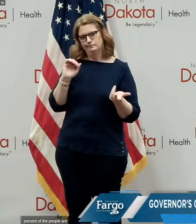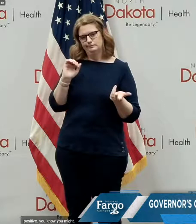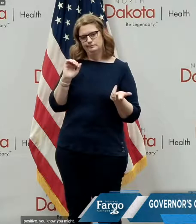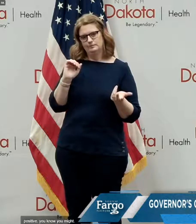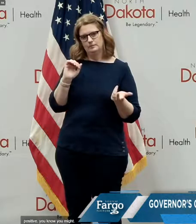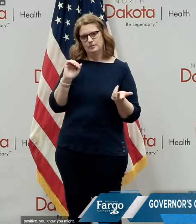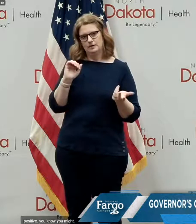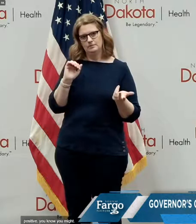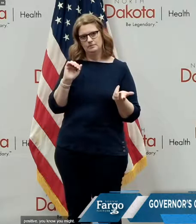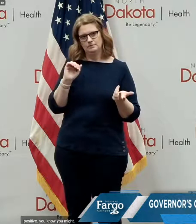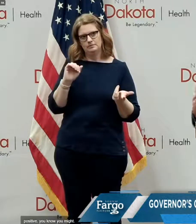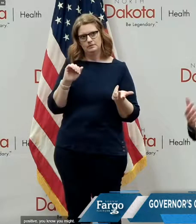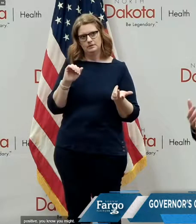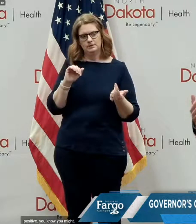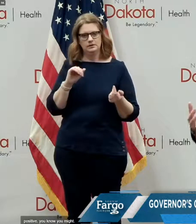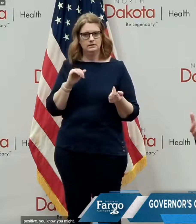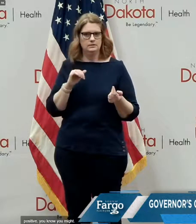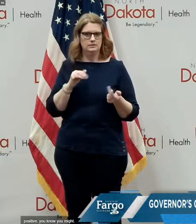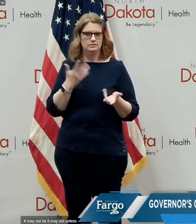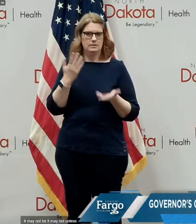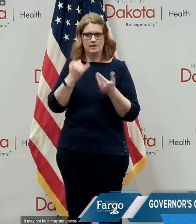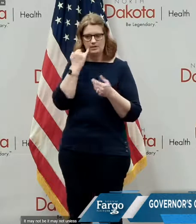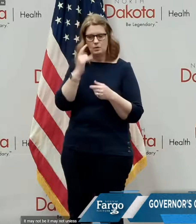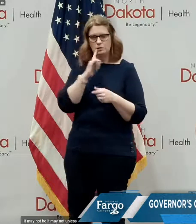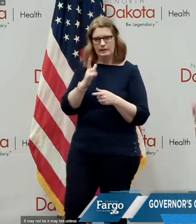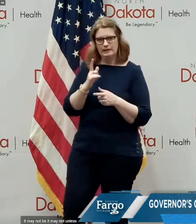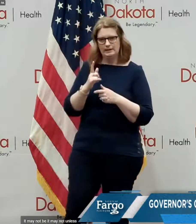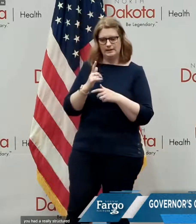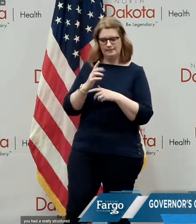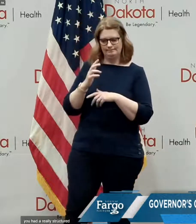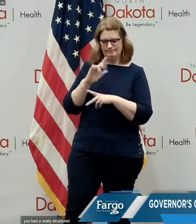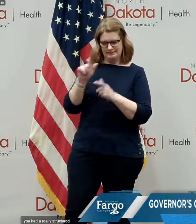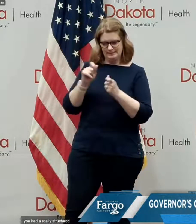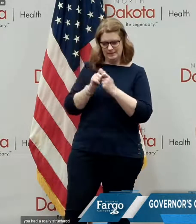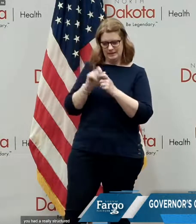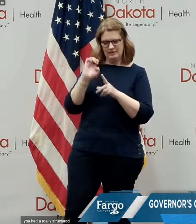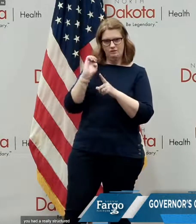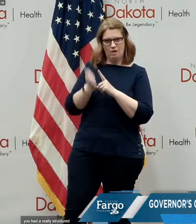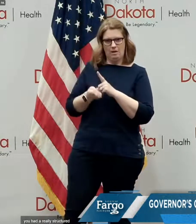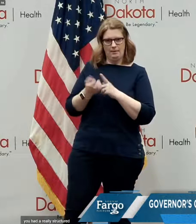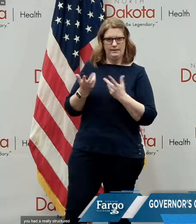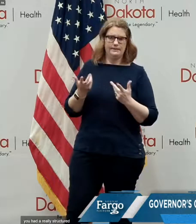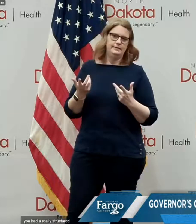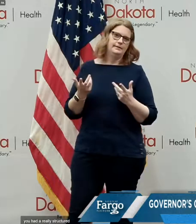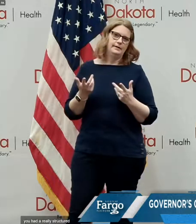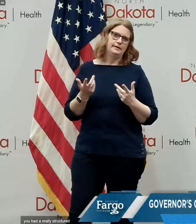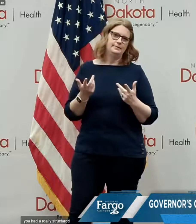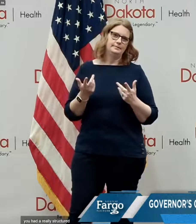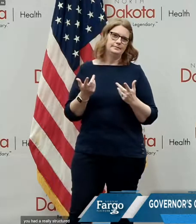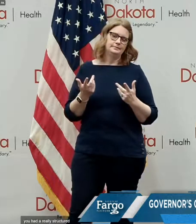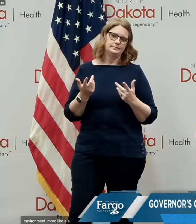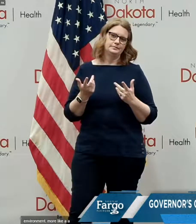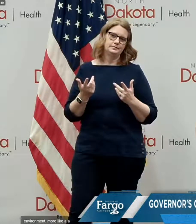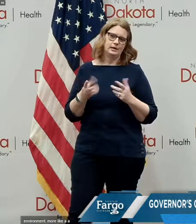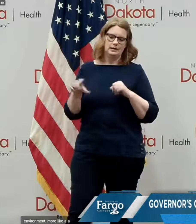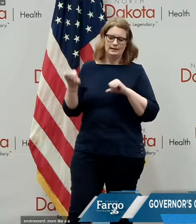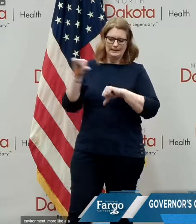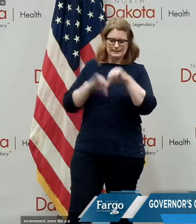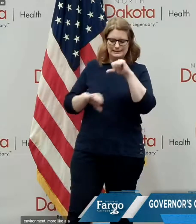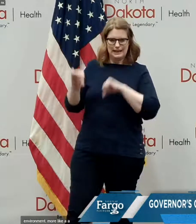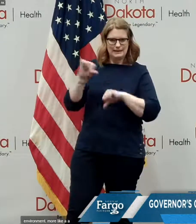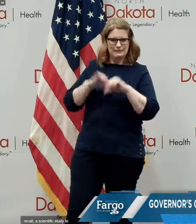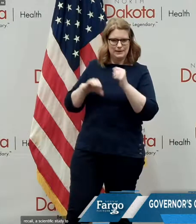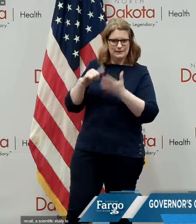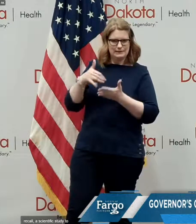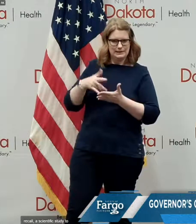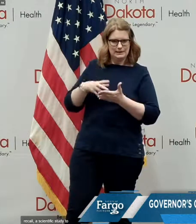It may not, unless you had a really structured environment, more like I don't want to call it a scientific study to really understand